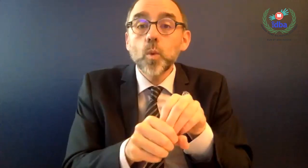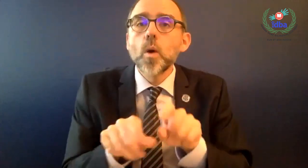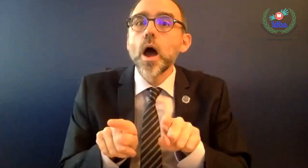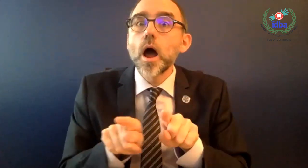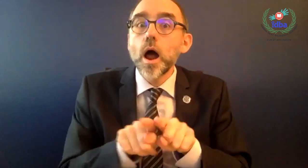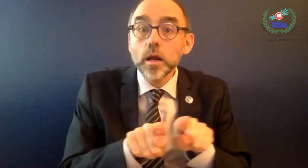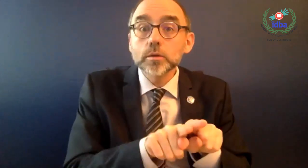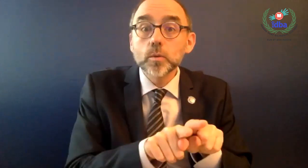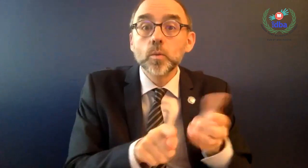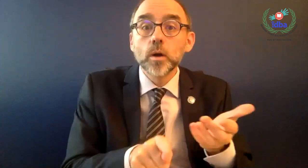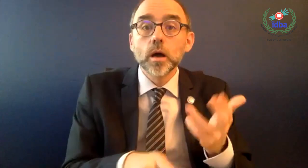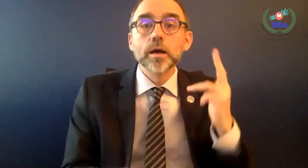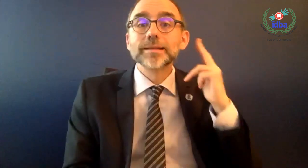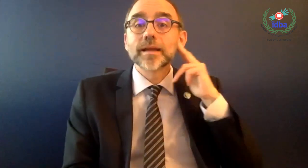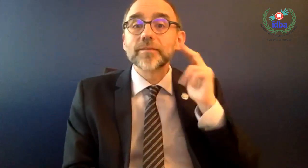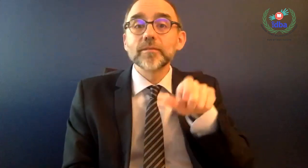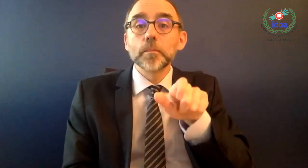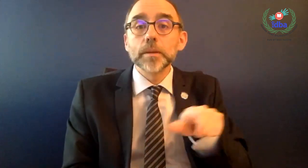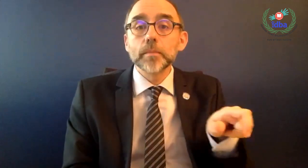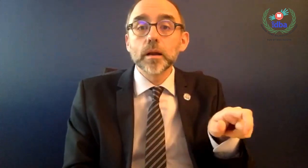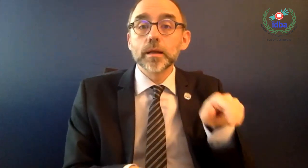he'll work on will be quality one.